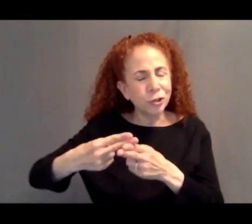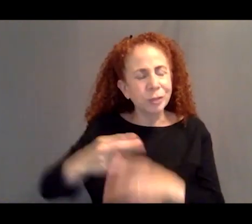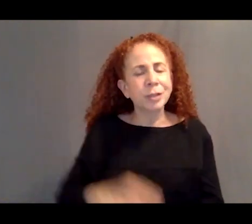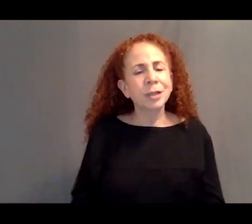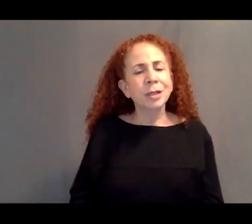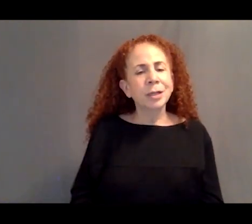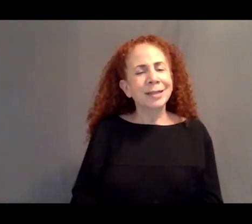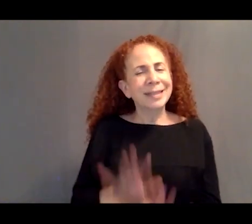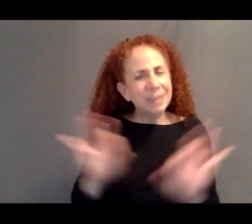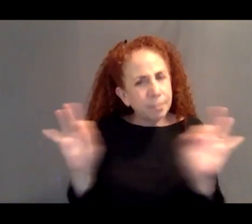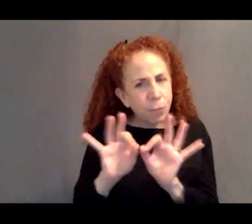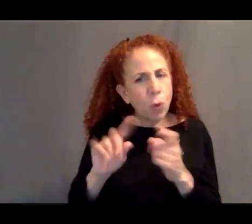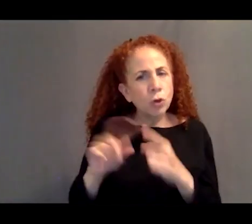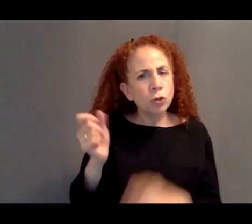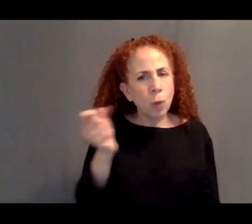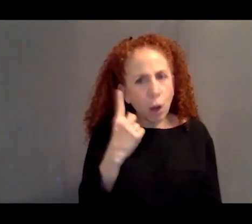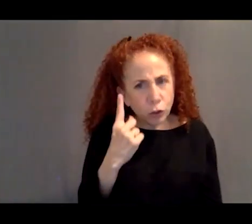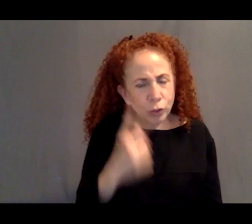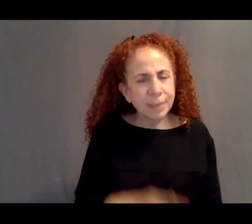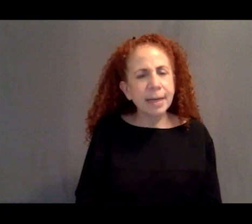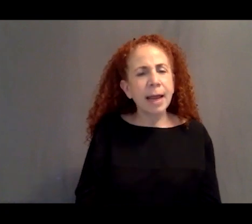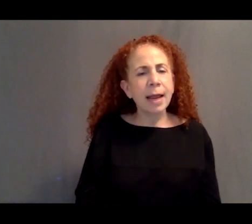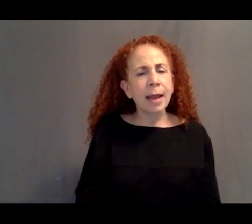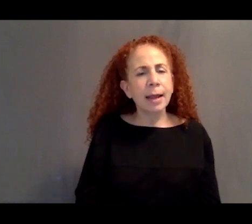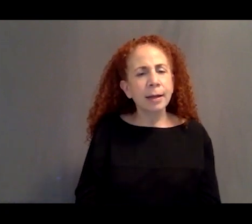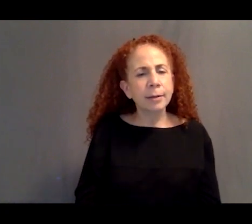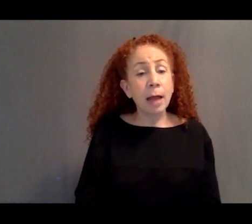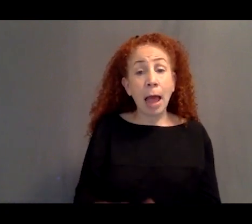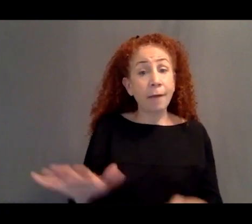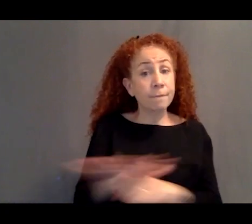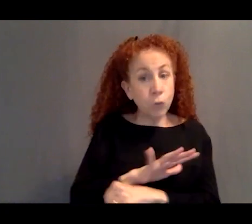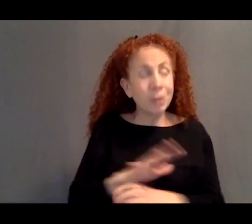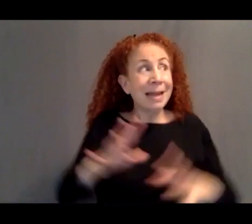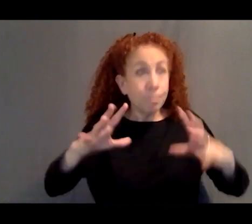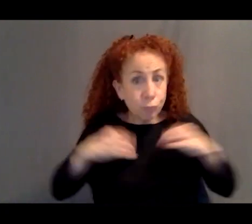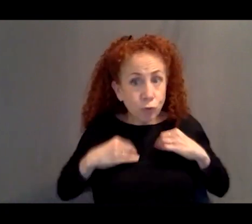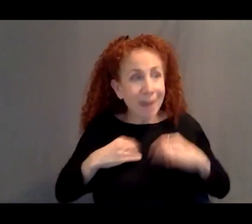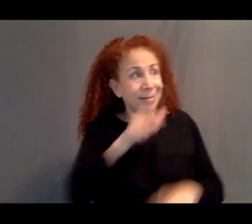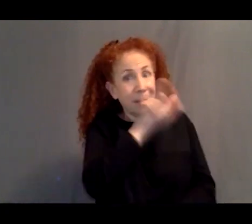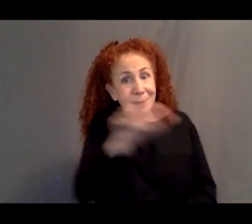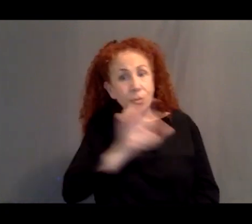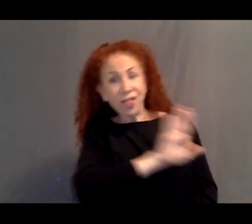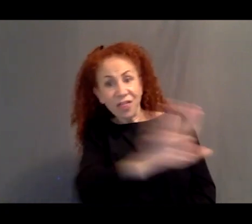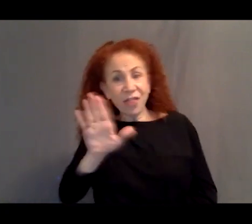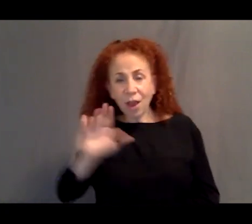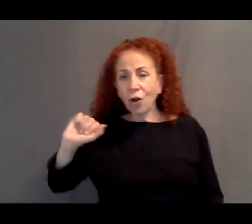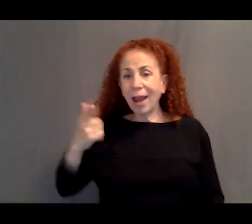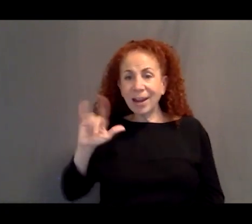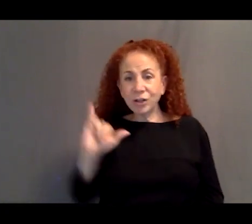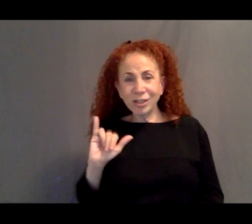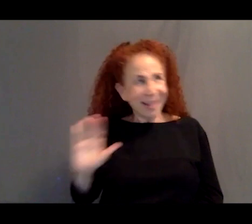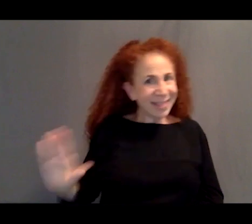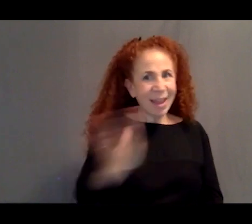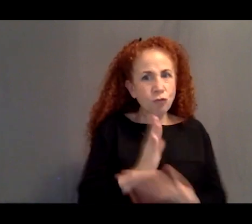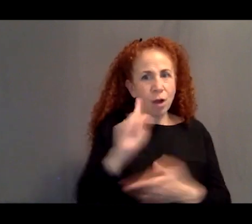to understand, to fully embrace people's agency,